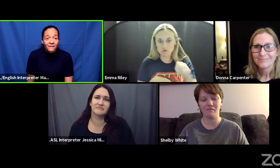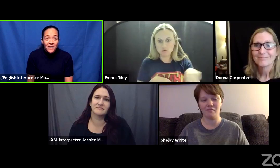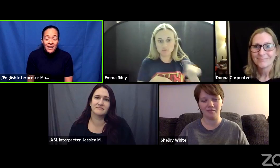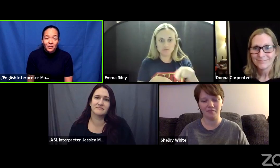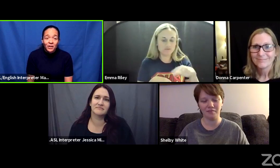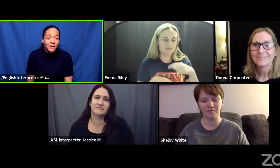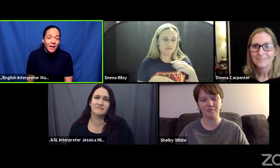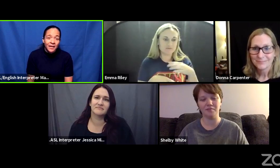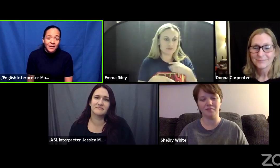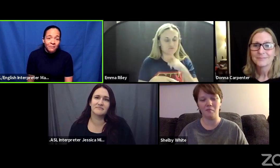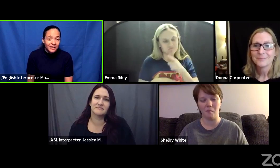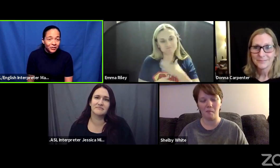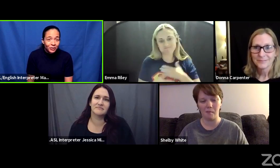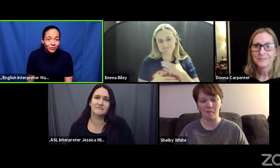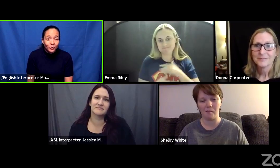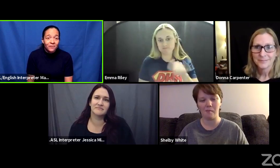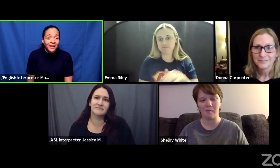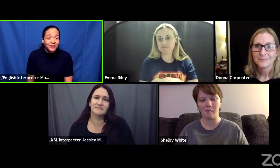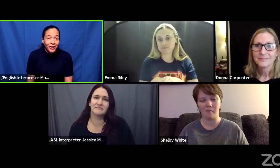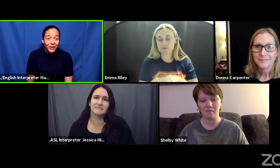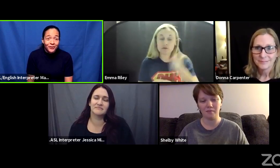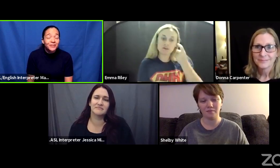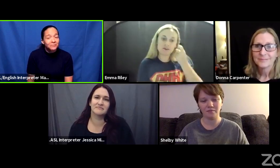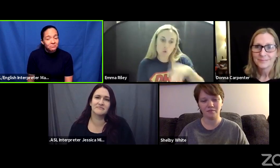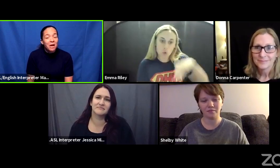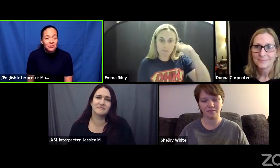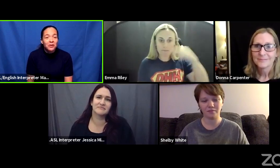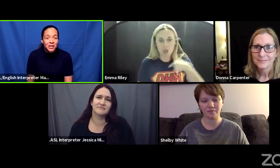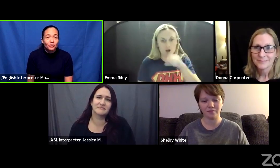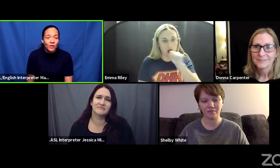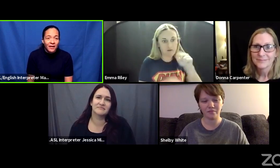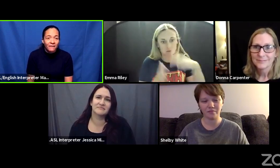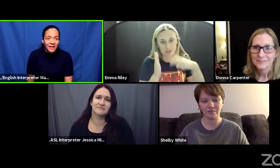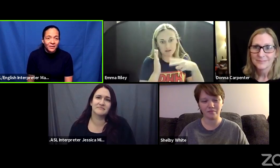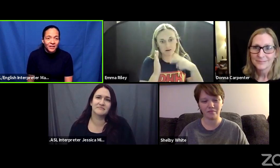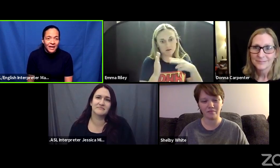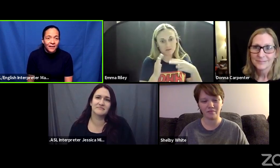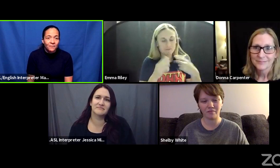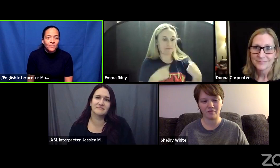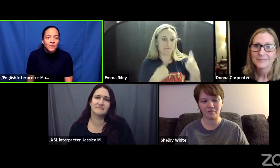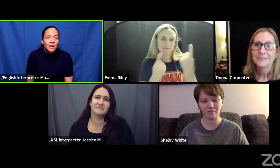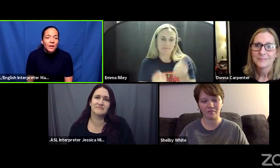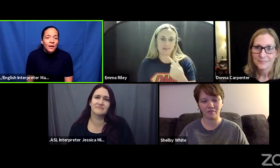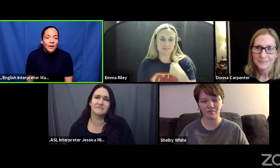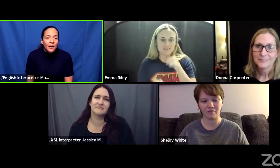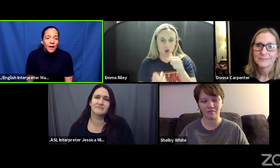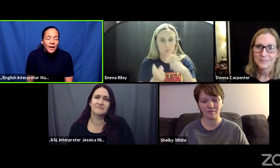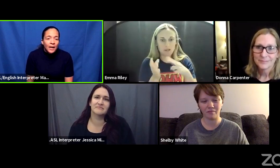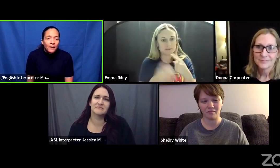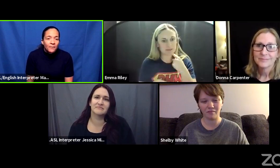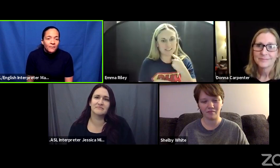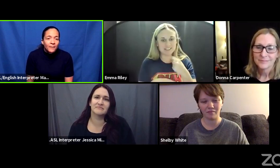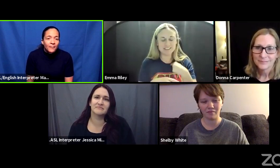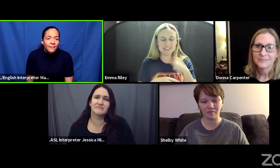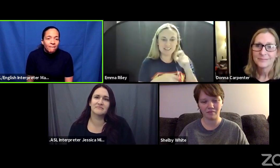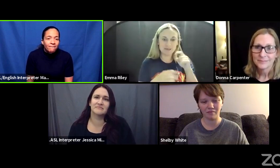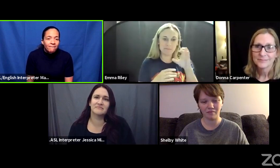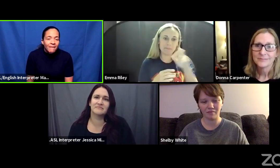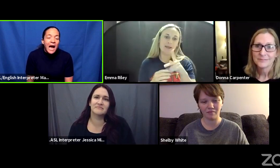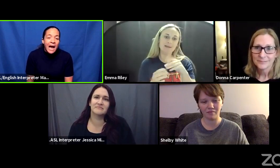my family and my children and my dogs. I really enjoy that family time.